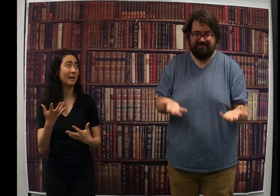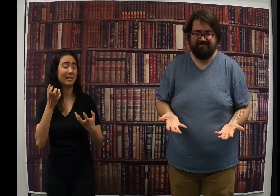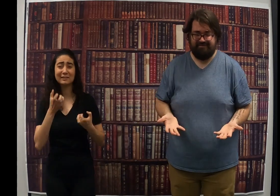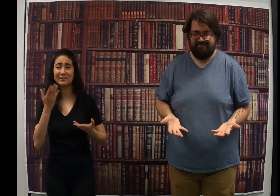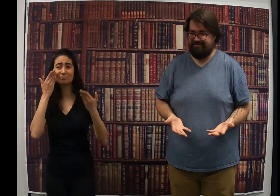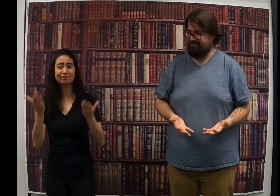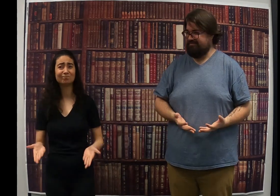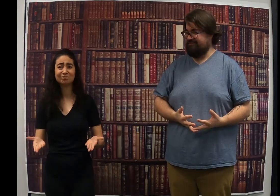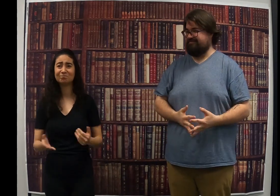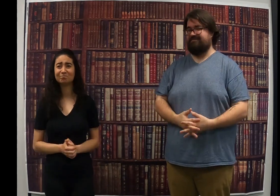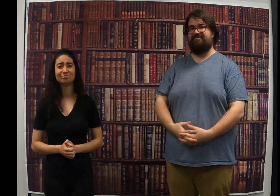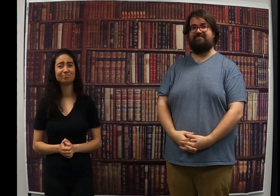me?